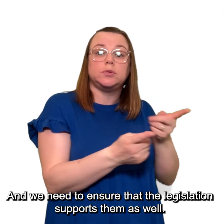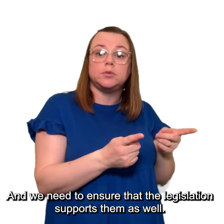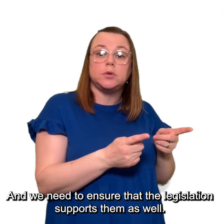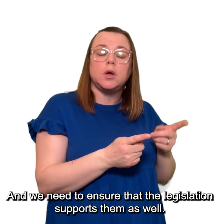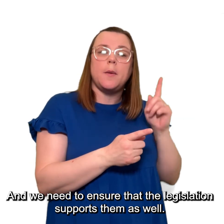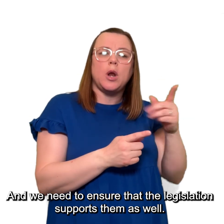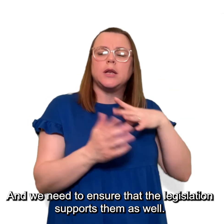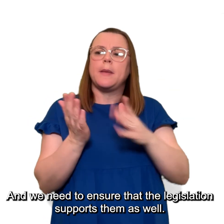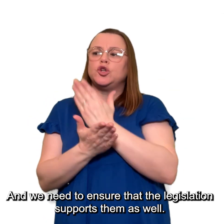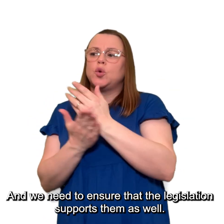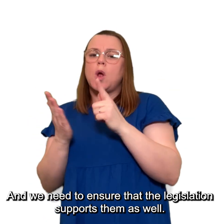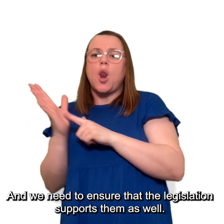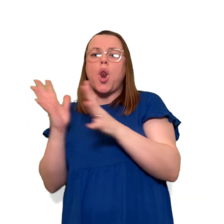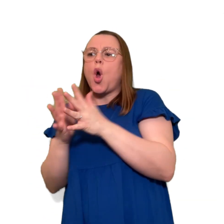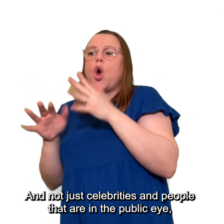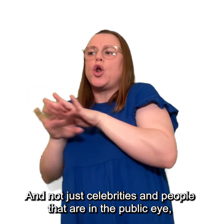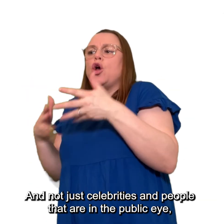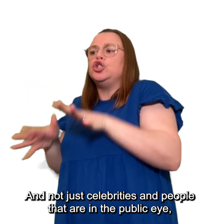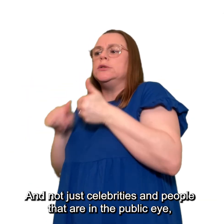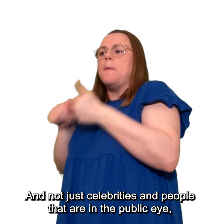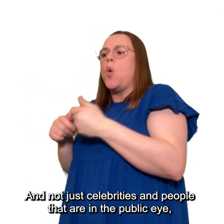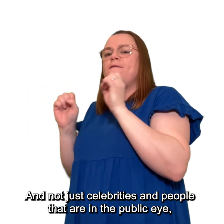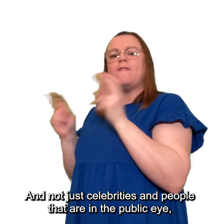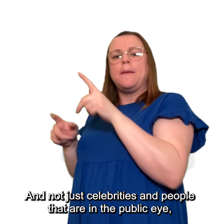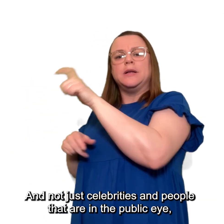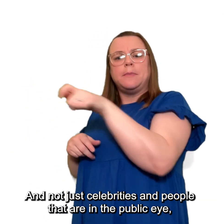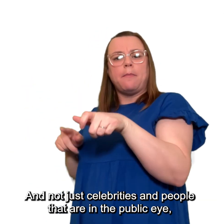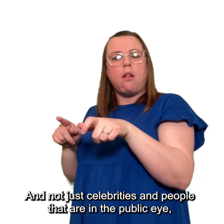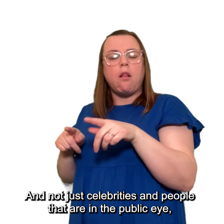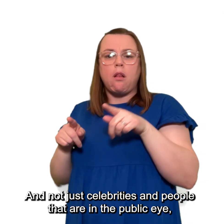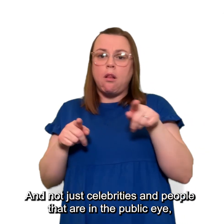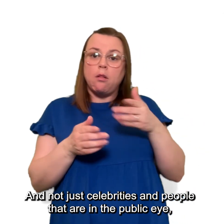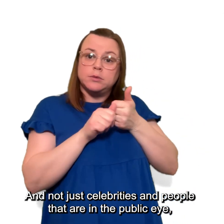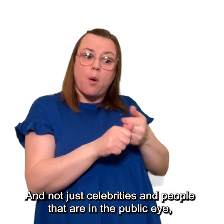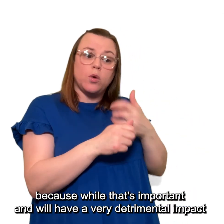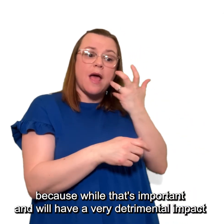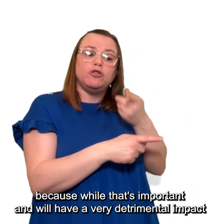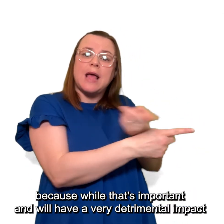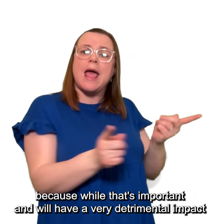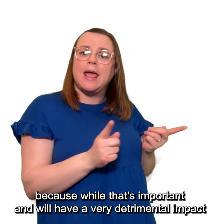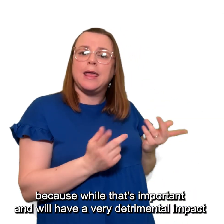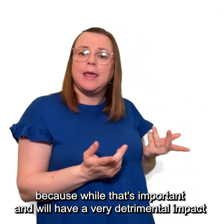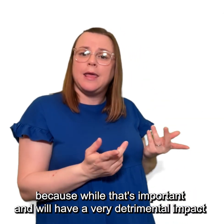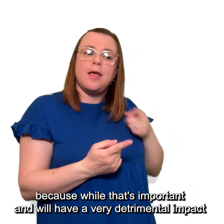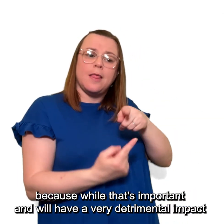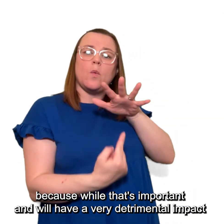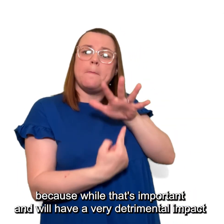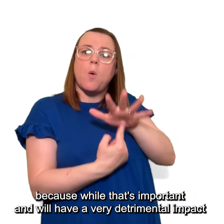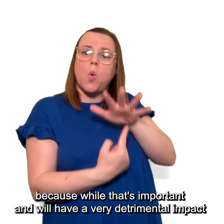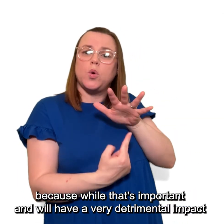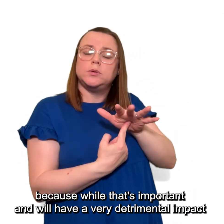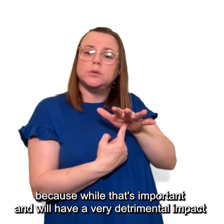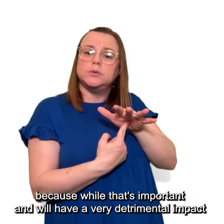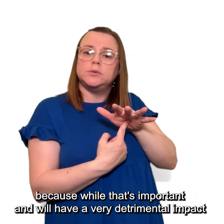the legislation supports them as well, and not just celebrities and people that are in the public eye, because while that's important and will have a